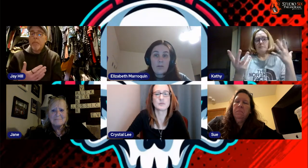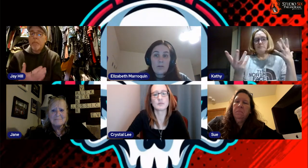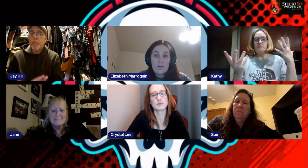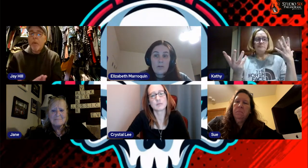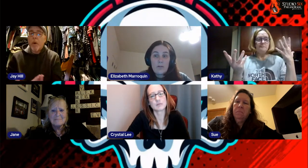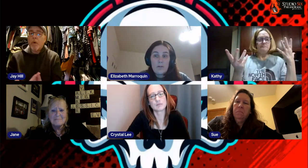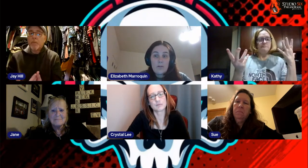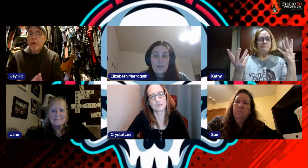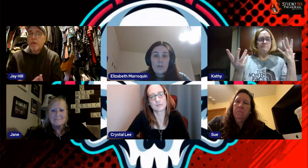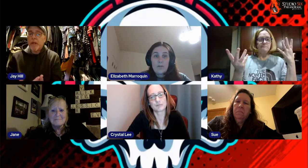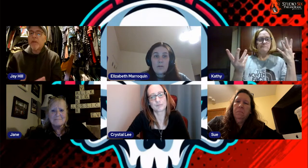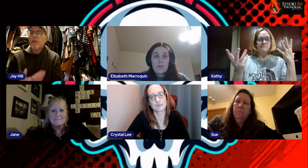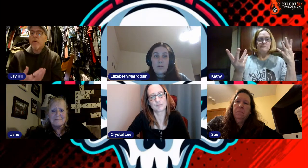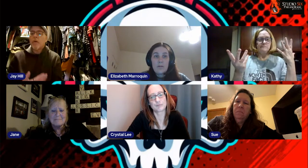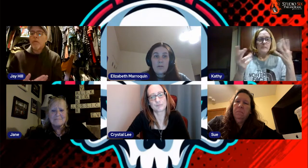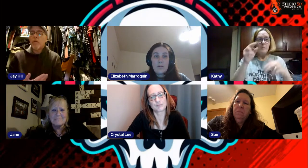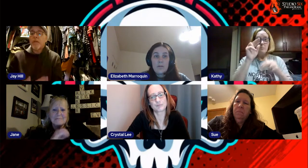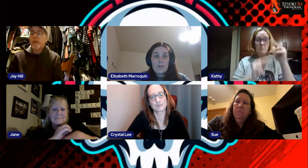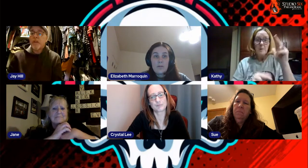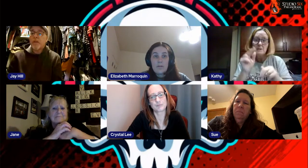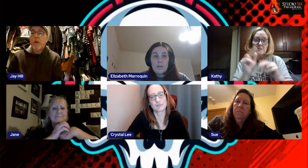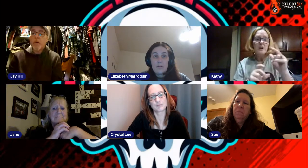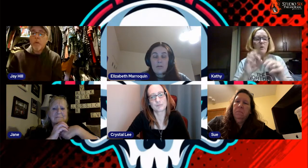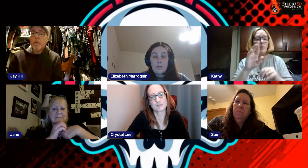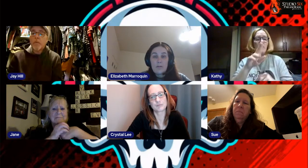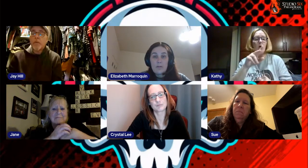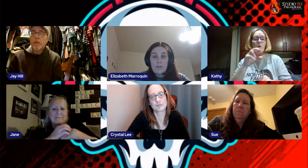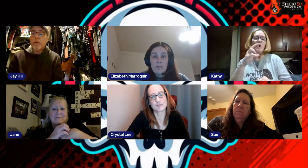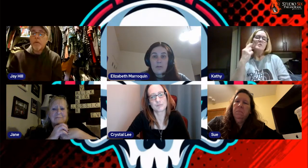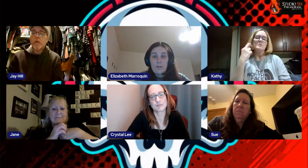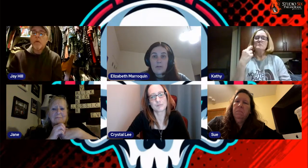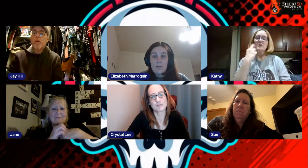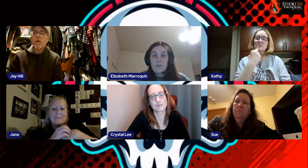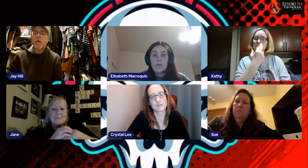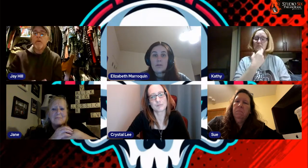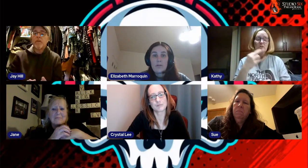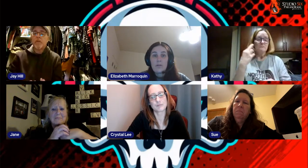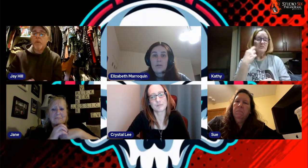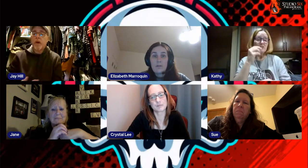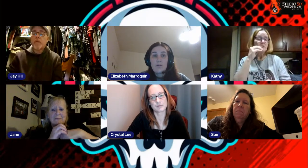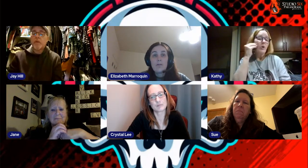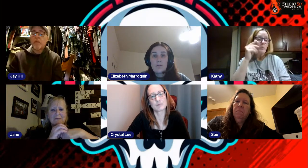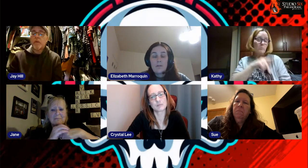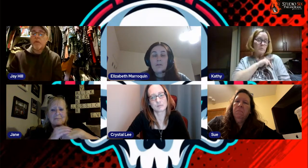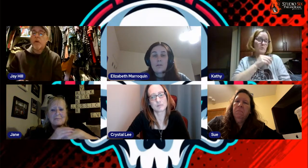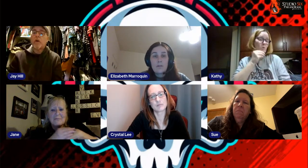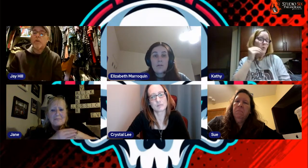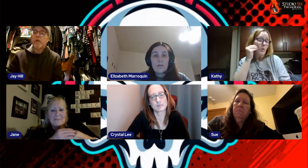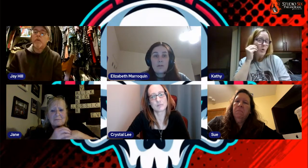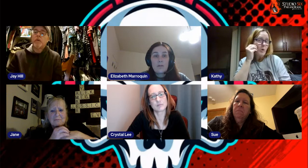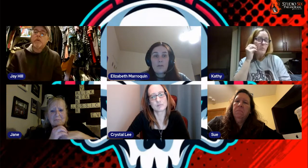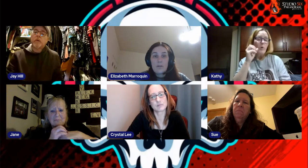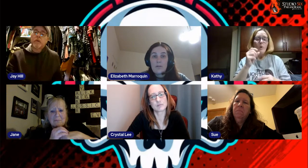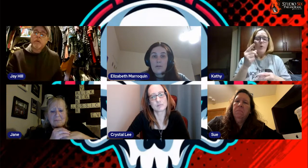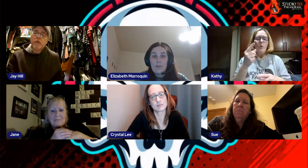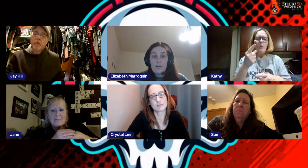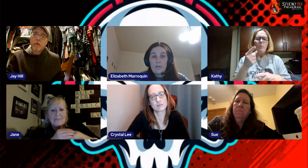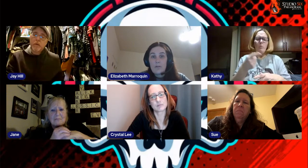like old buildings or residential homes, or it's just whatever you're called to?